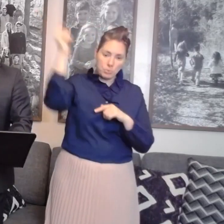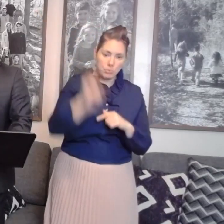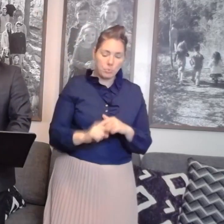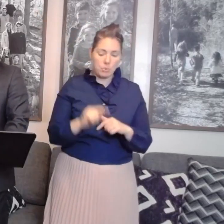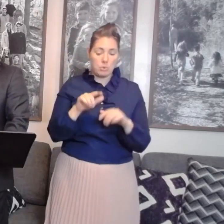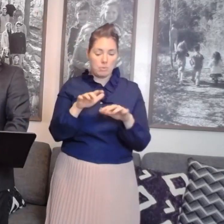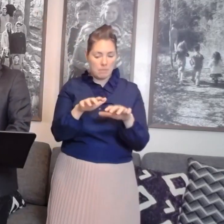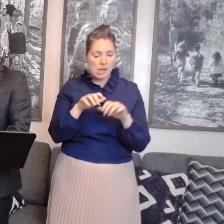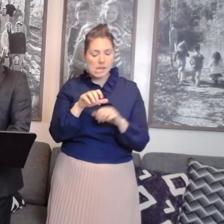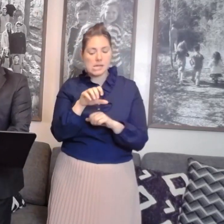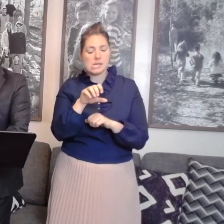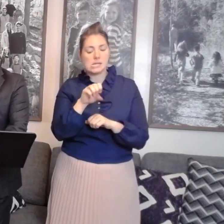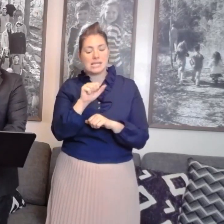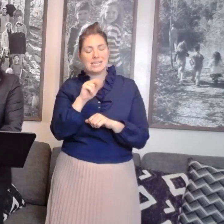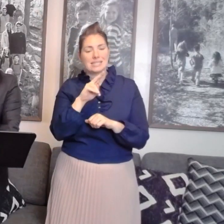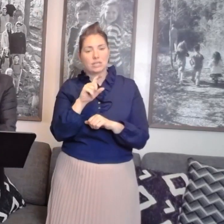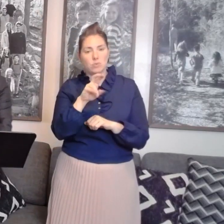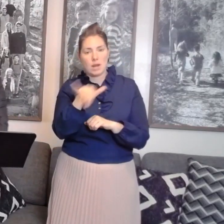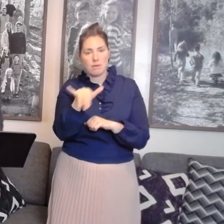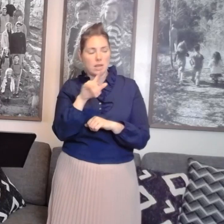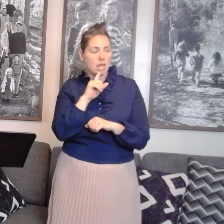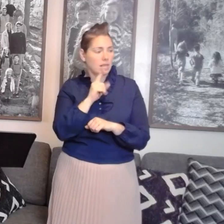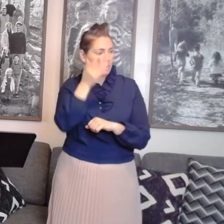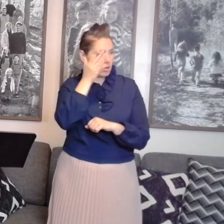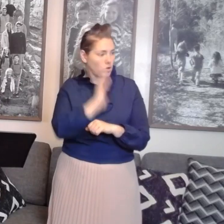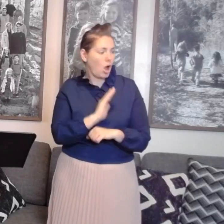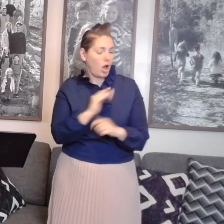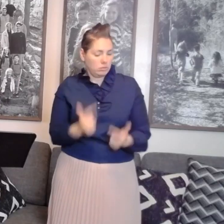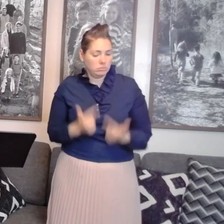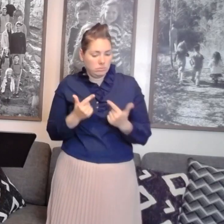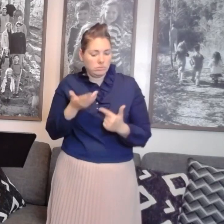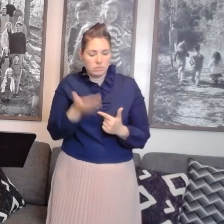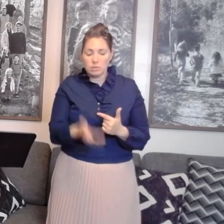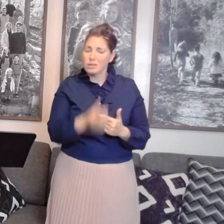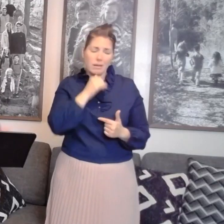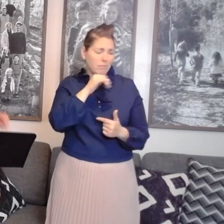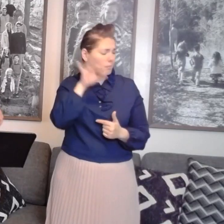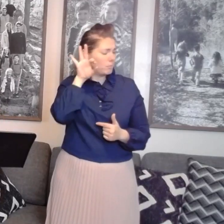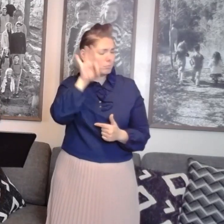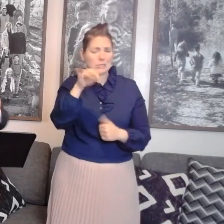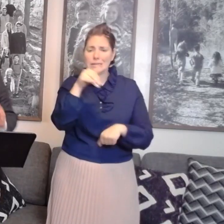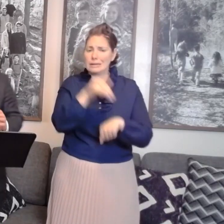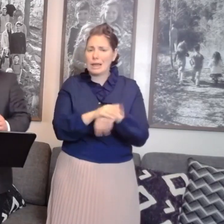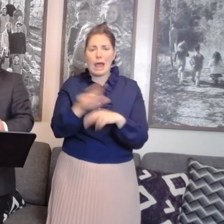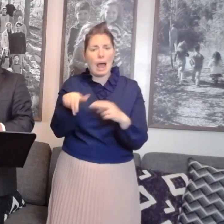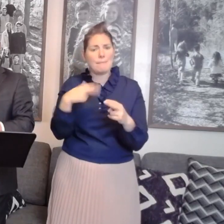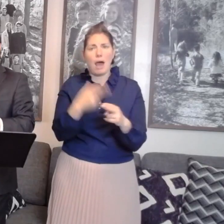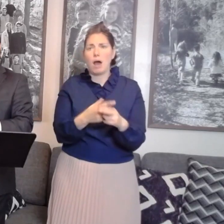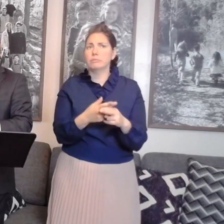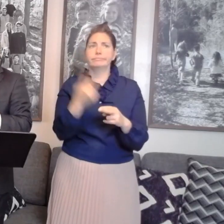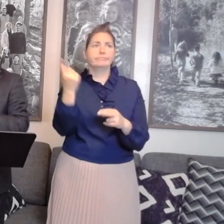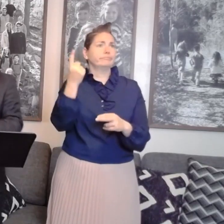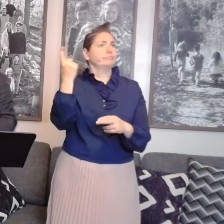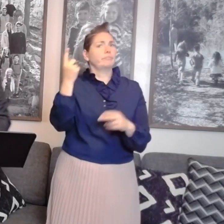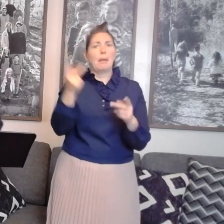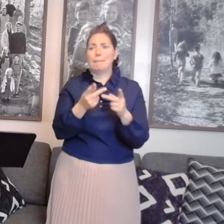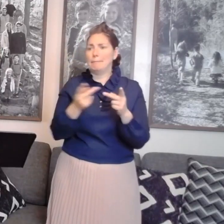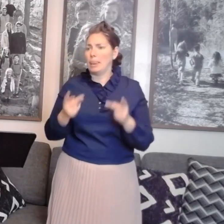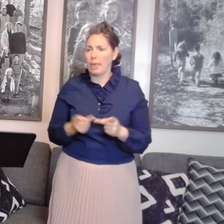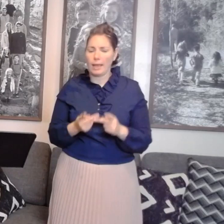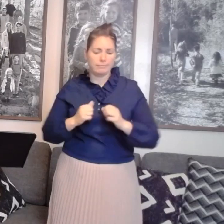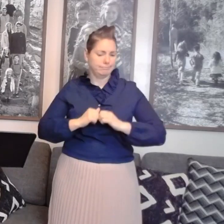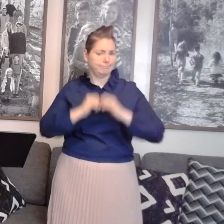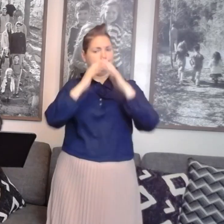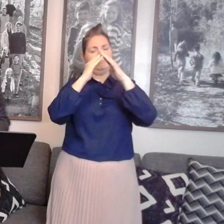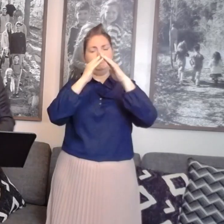is God's holy habitation. I'm not preaching tonight about a place that is built